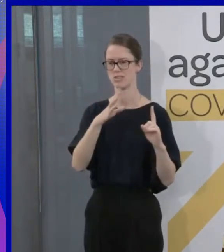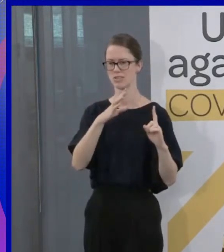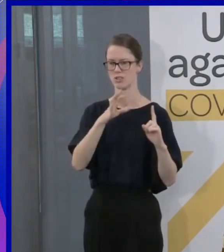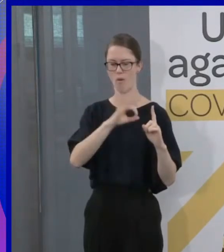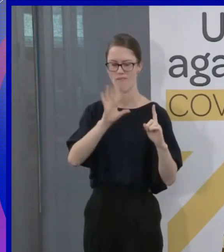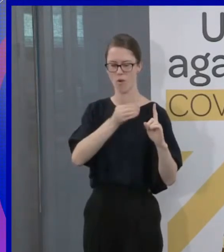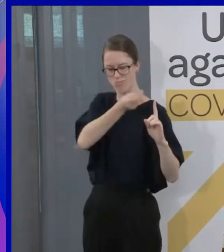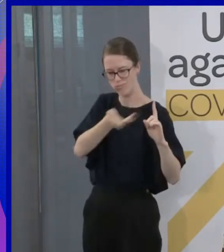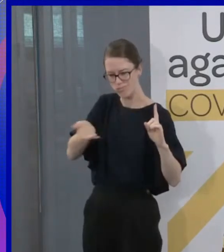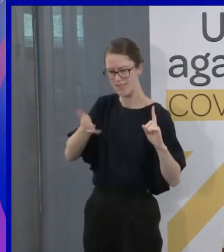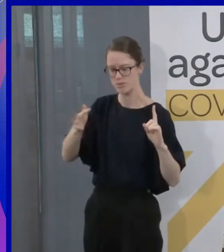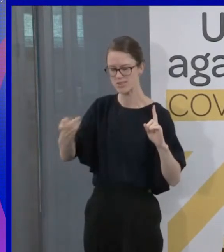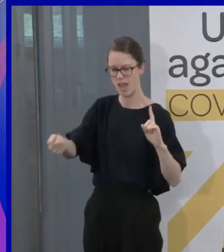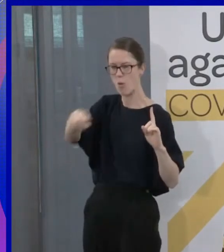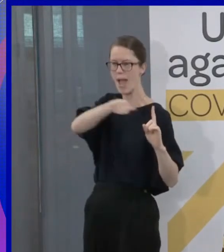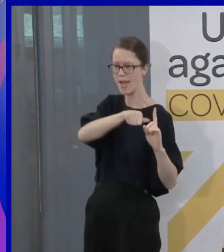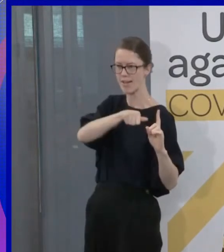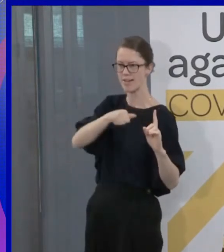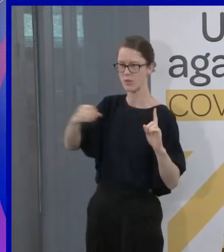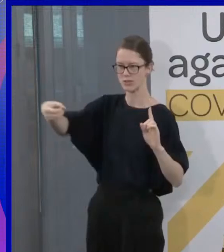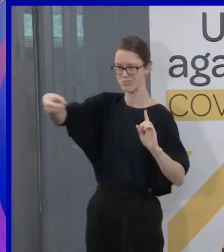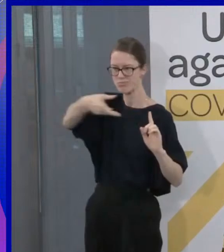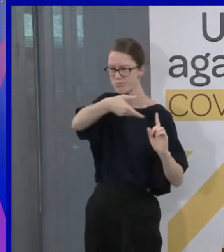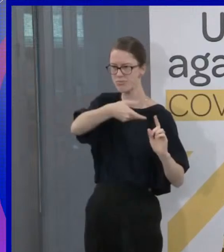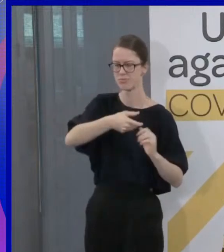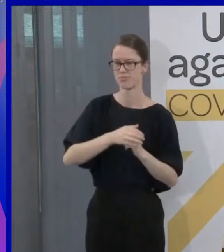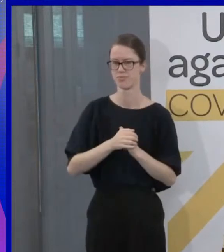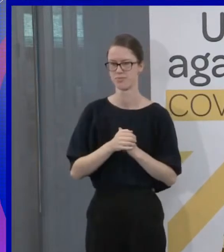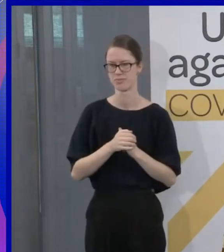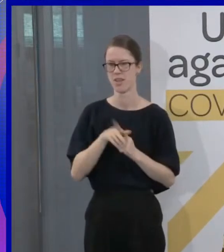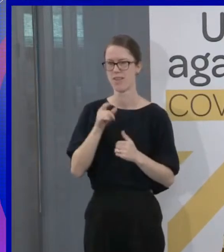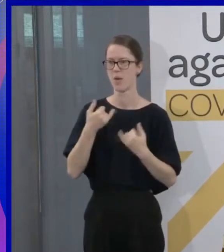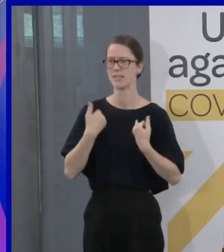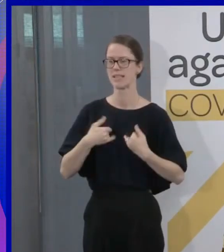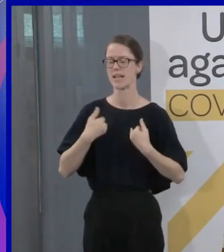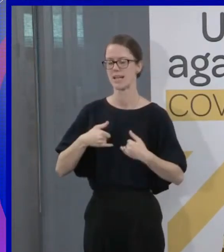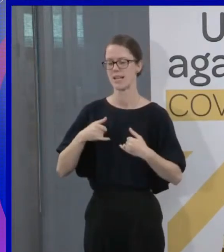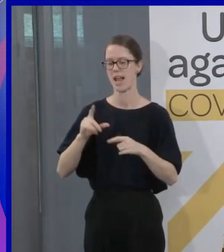So if you see what I mean, and the symptom onset was well after